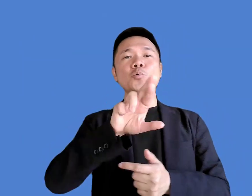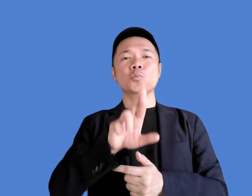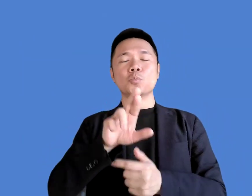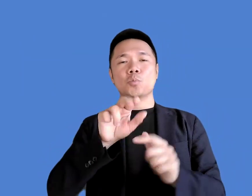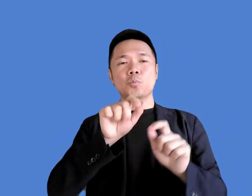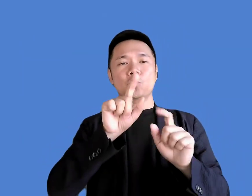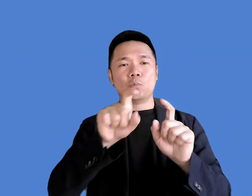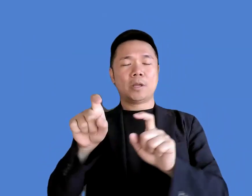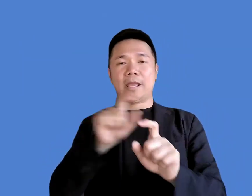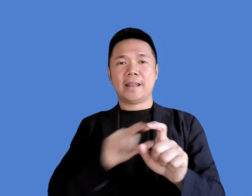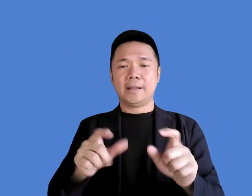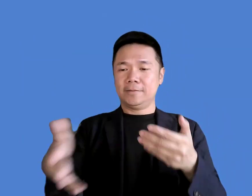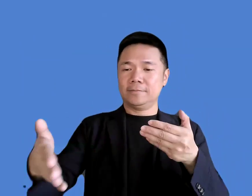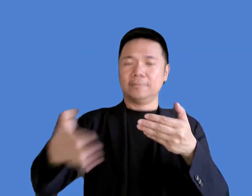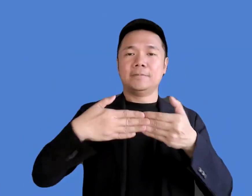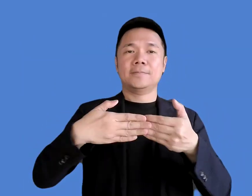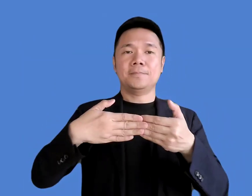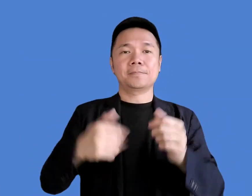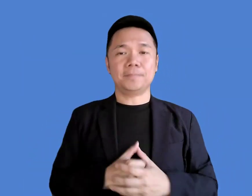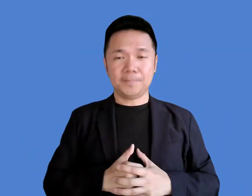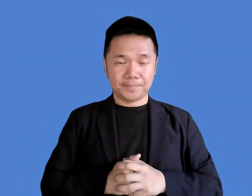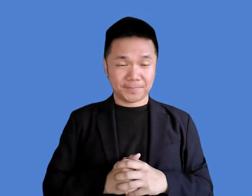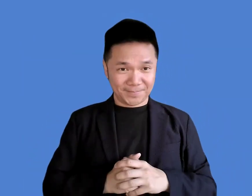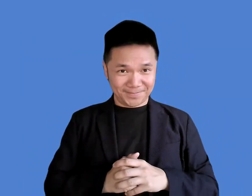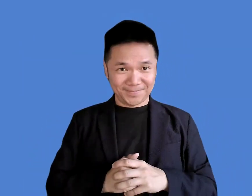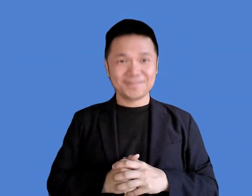then bring the webinar to a close. Thank you.